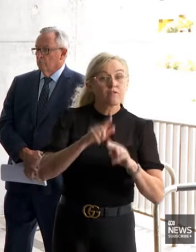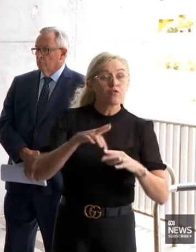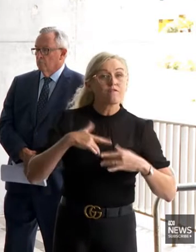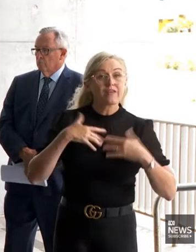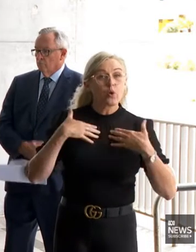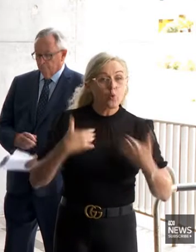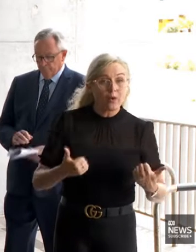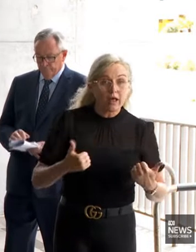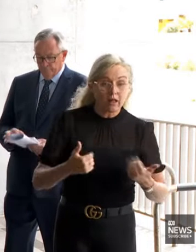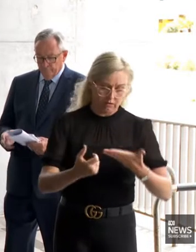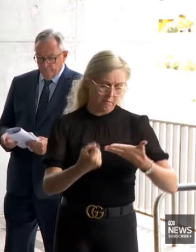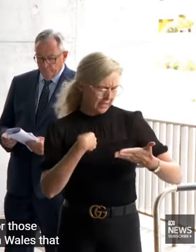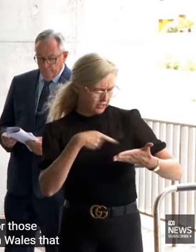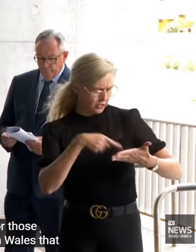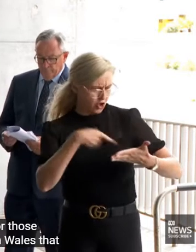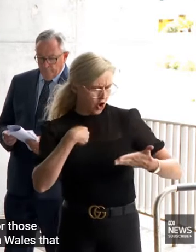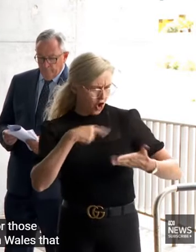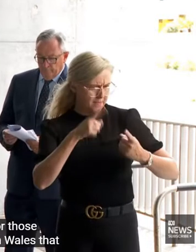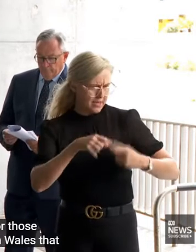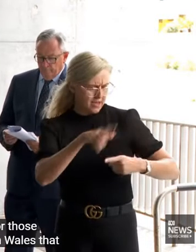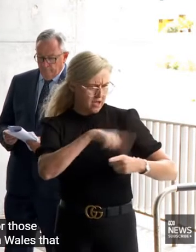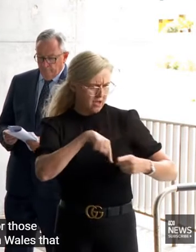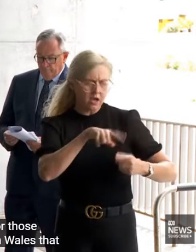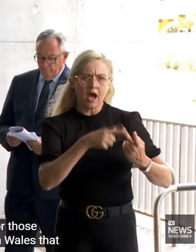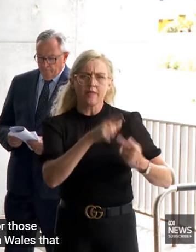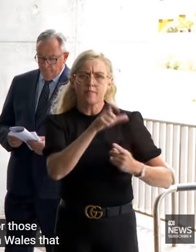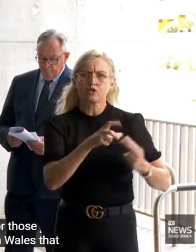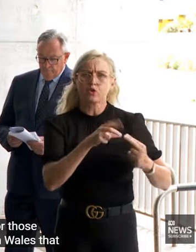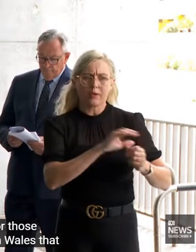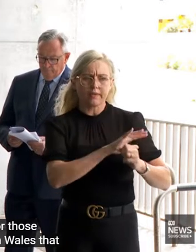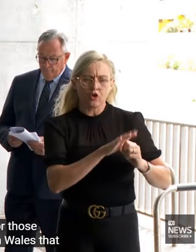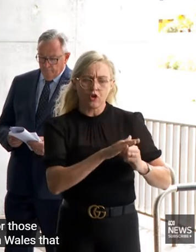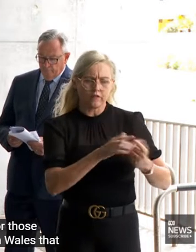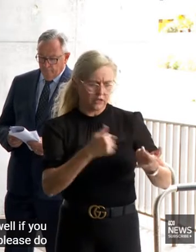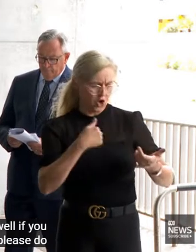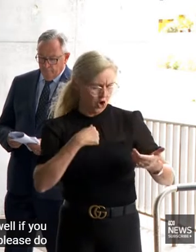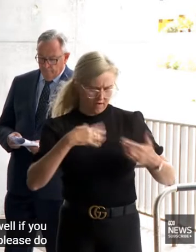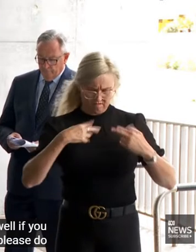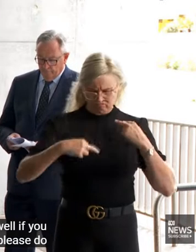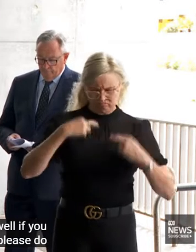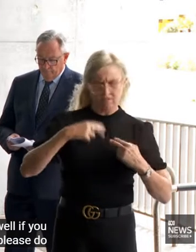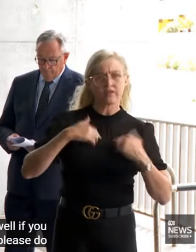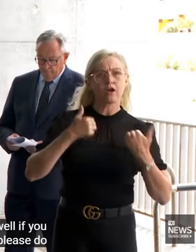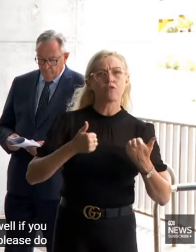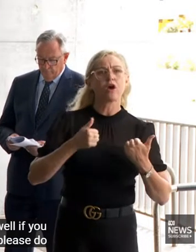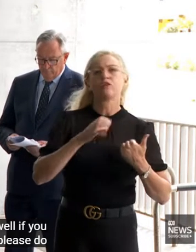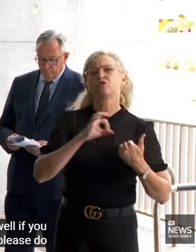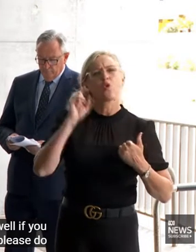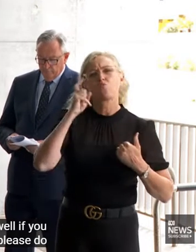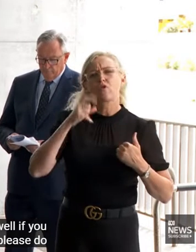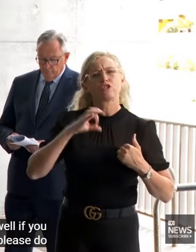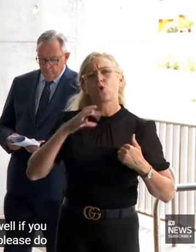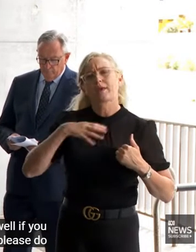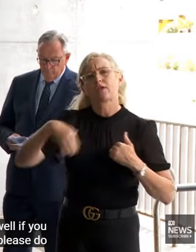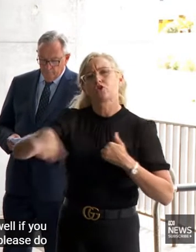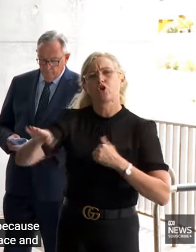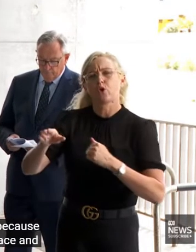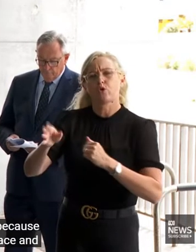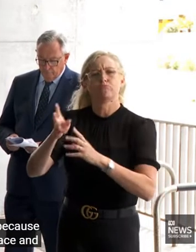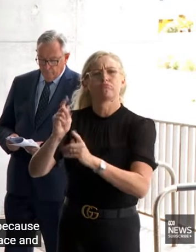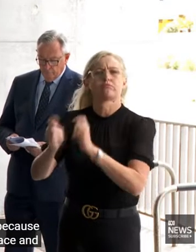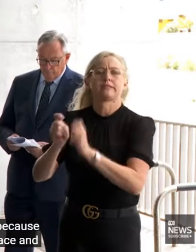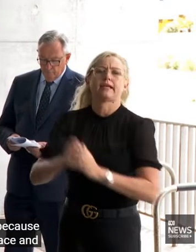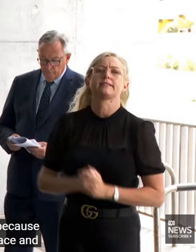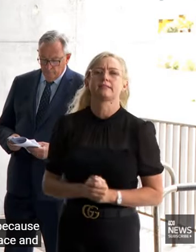please do not get a PCR test, because you're taking the place and extending the queue for someone who is unwell and sick at this time, and we need to get those tests